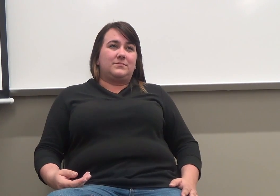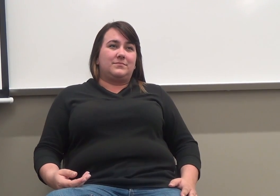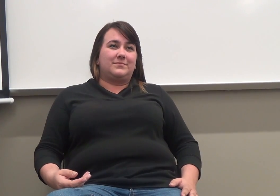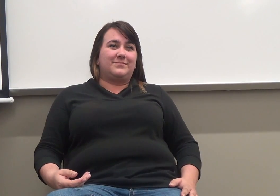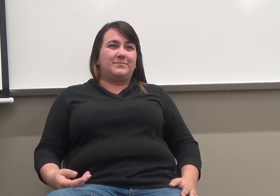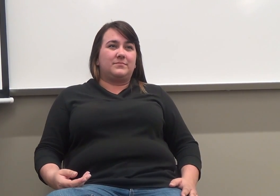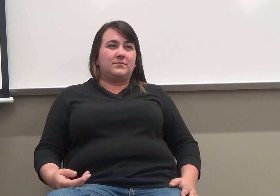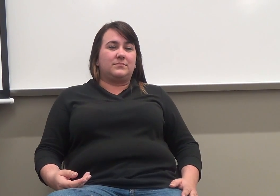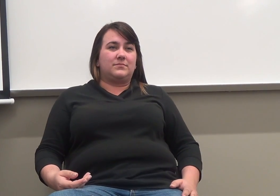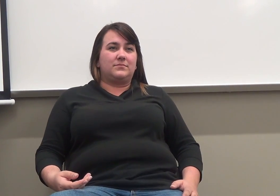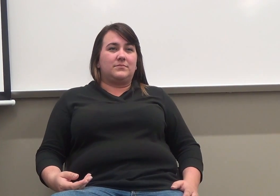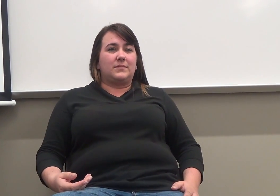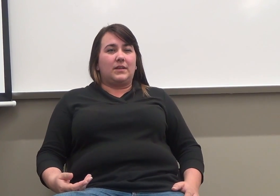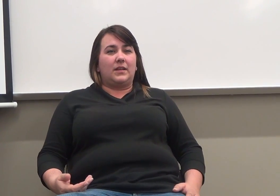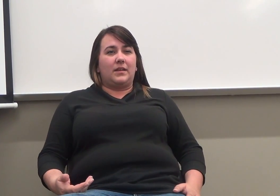Okay, before we get started,